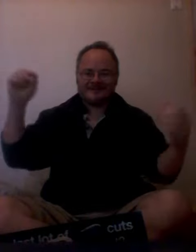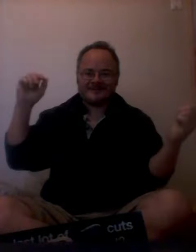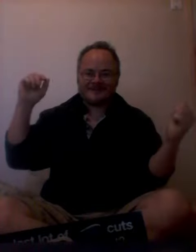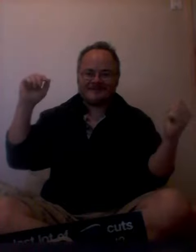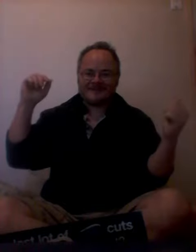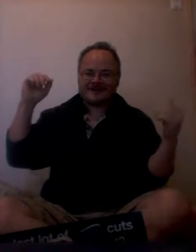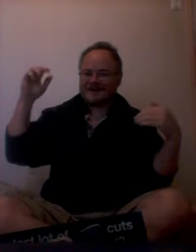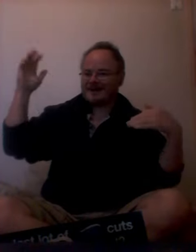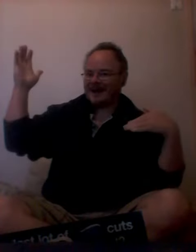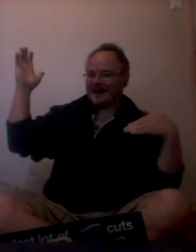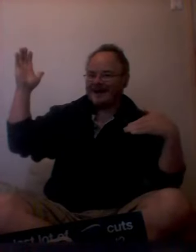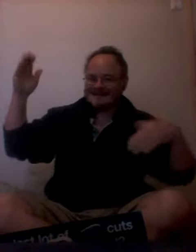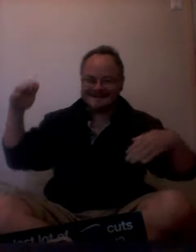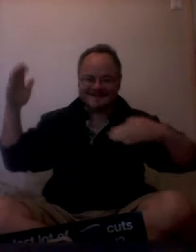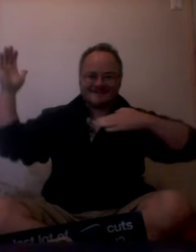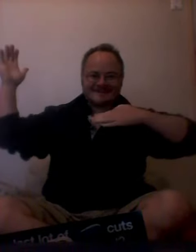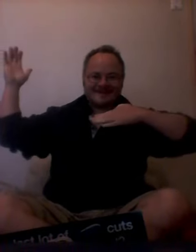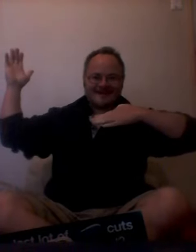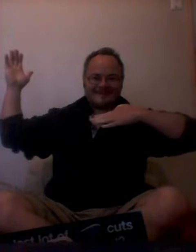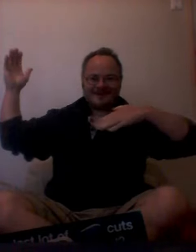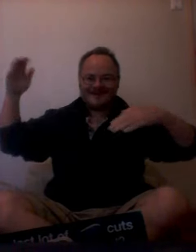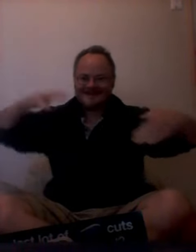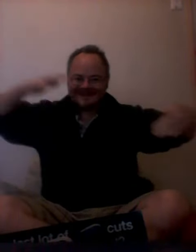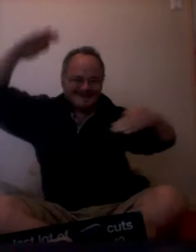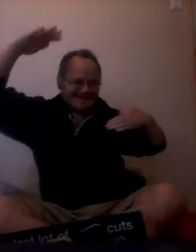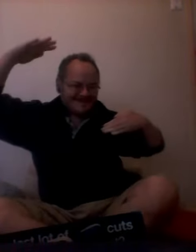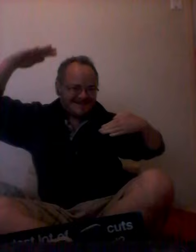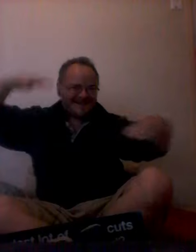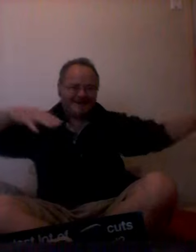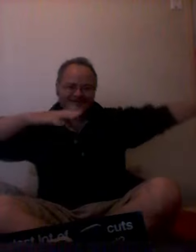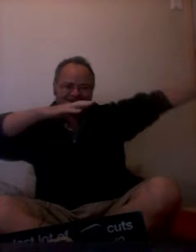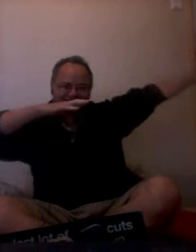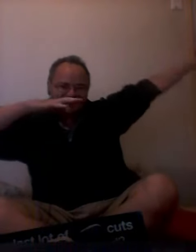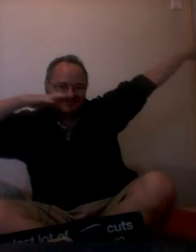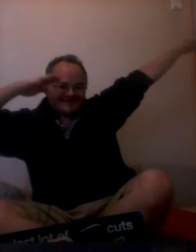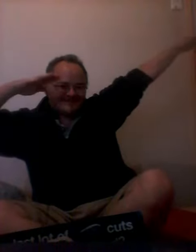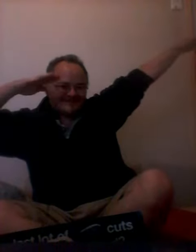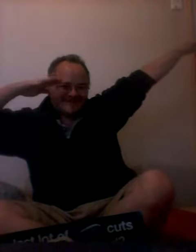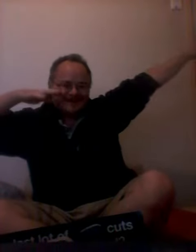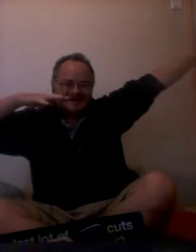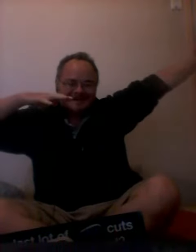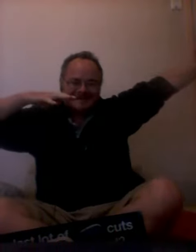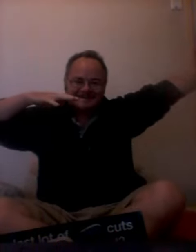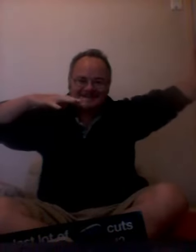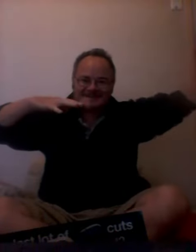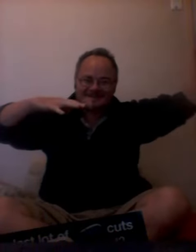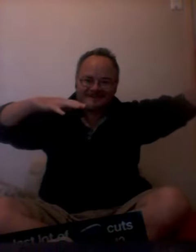fourth doctor was the dabber. What was the fifth? Sixth